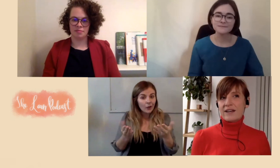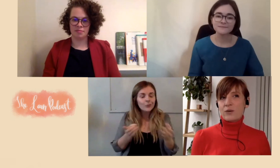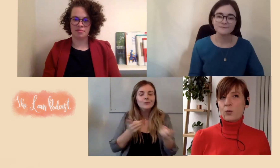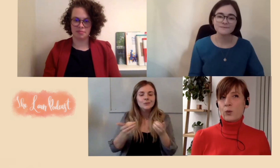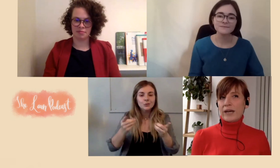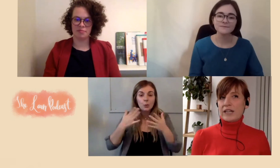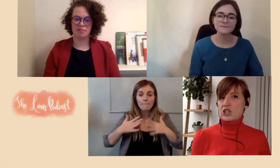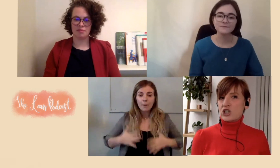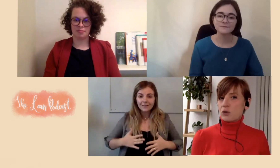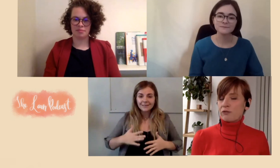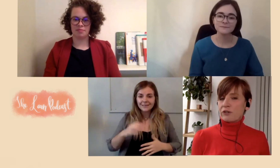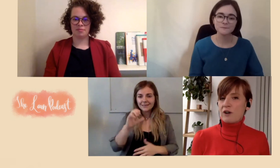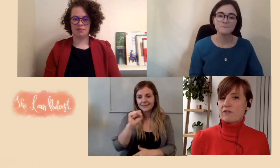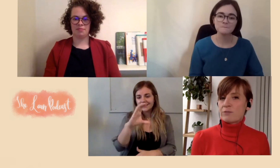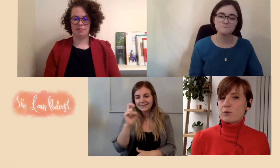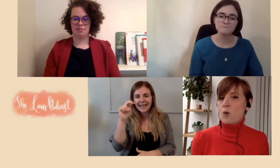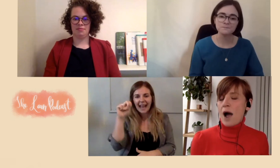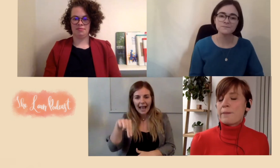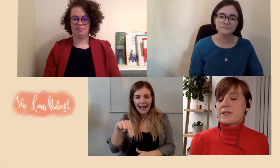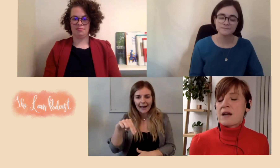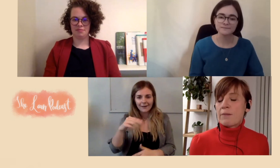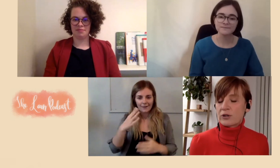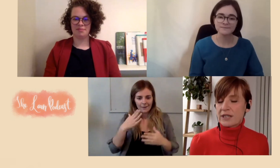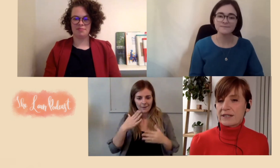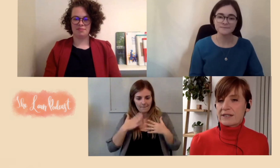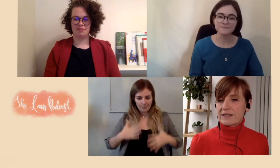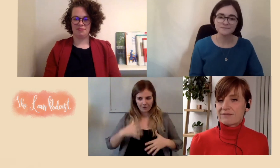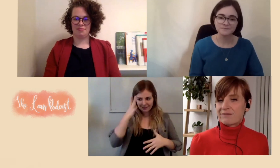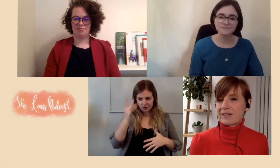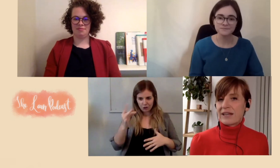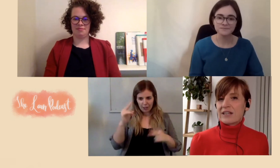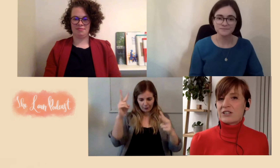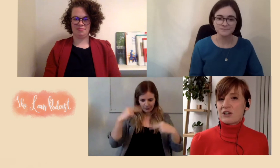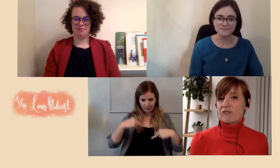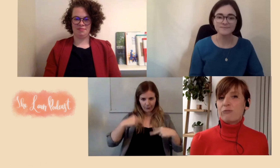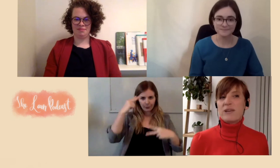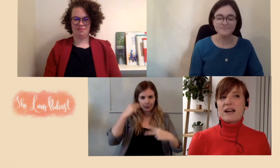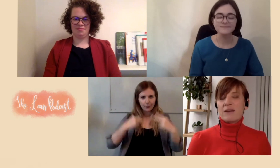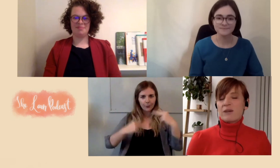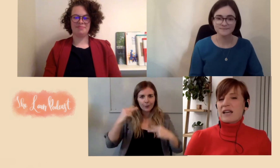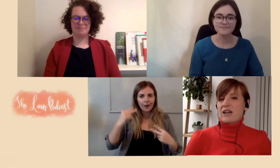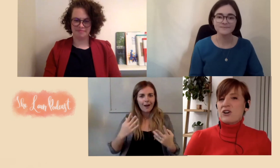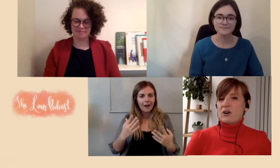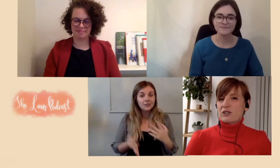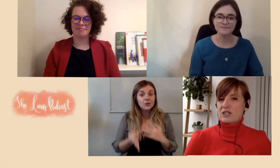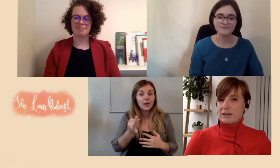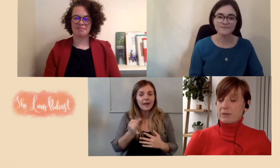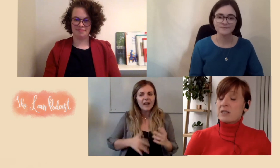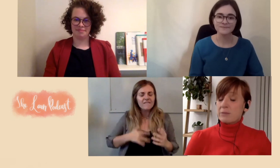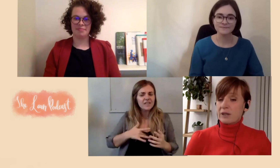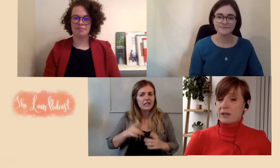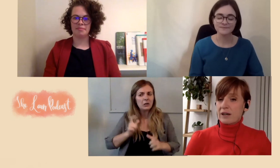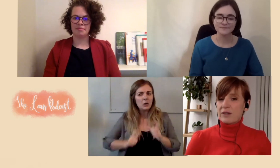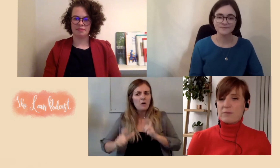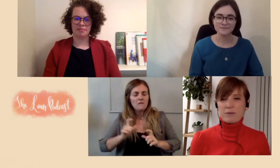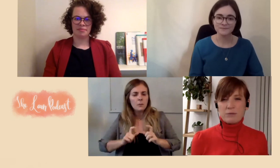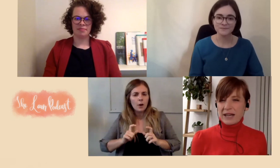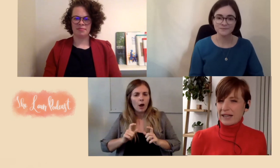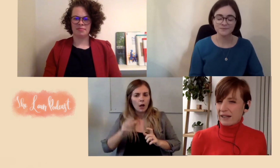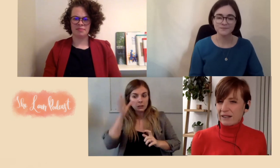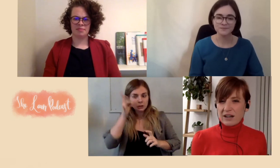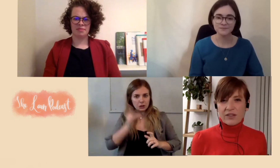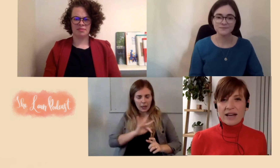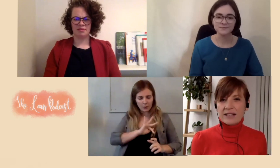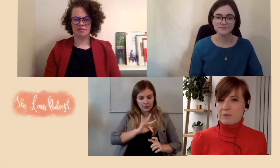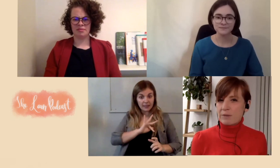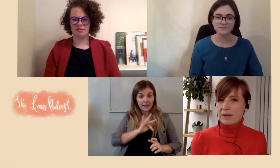stomach. Other people might get, the hands might be climbing. It'll be different for different people. But once we know that something, because our body